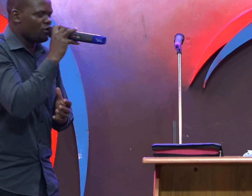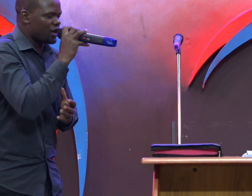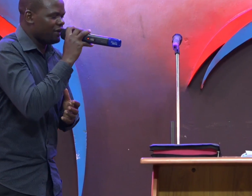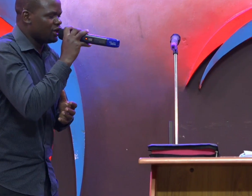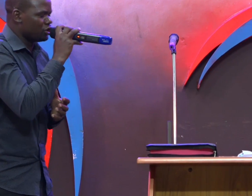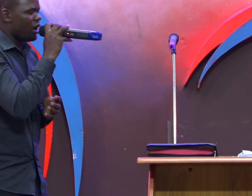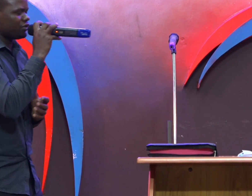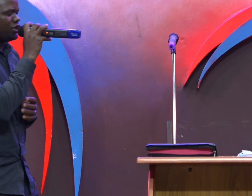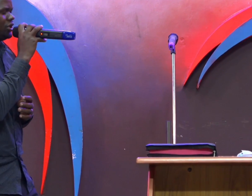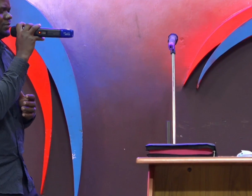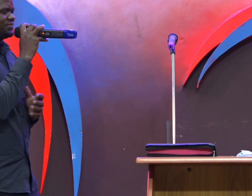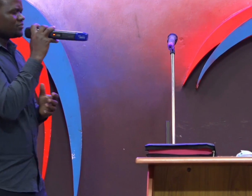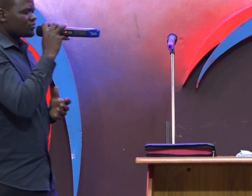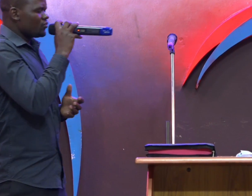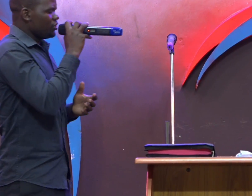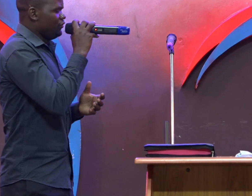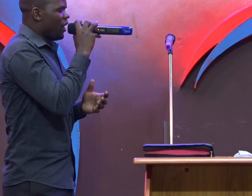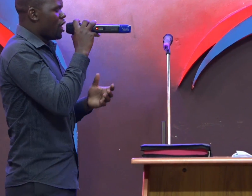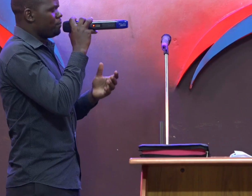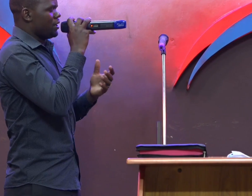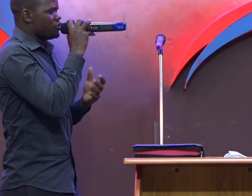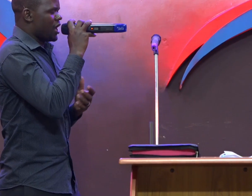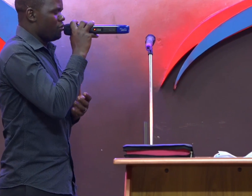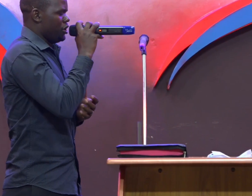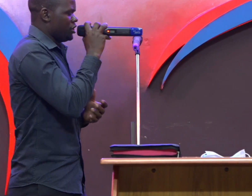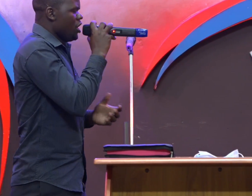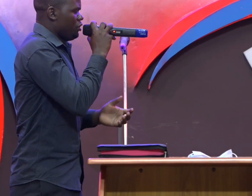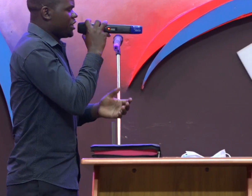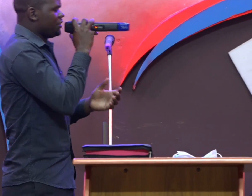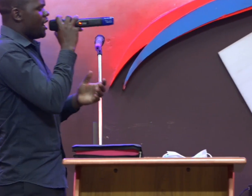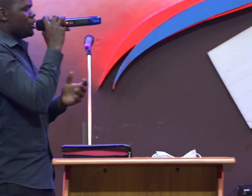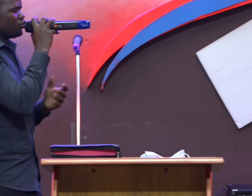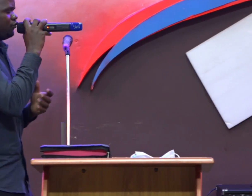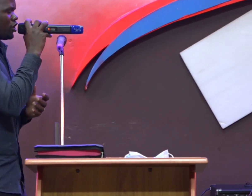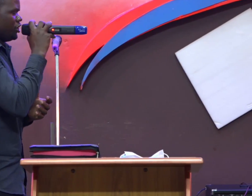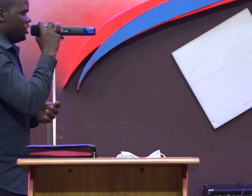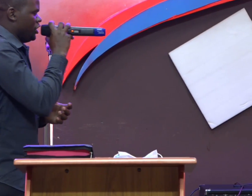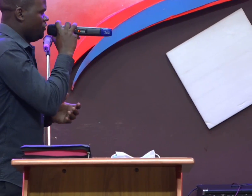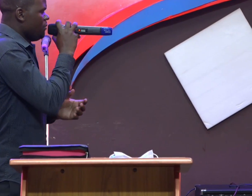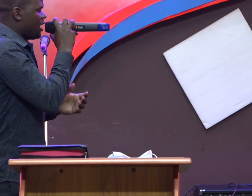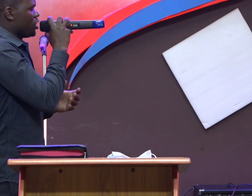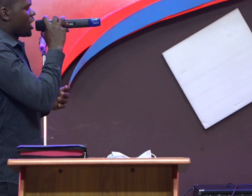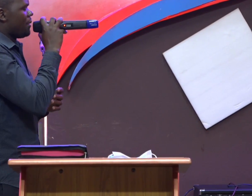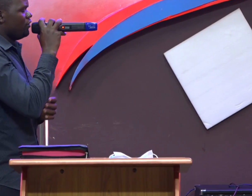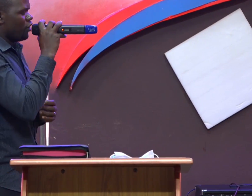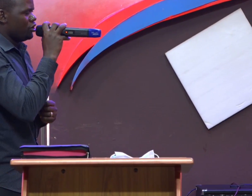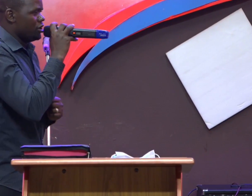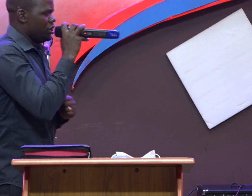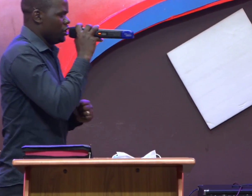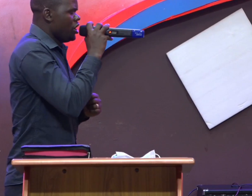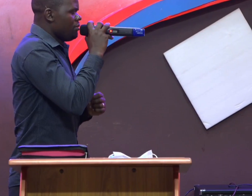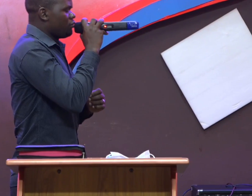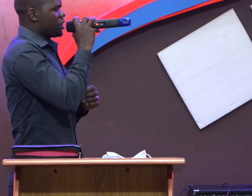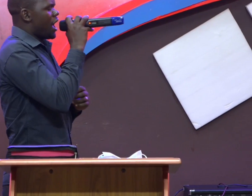humble ourselves, Heavenly King of kings. If our spirits are weak, we can't manage to forgive. But we come before